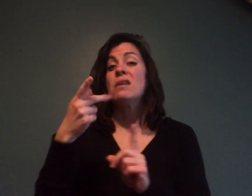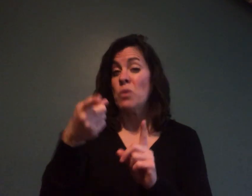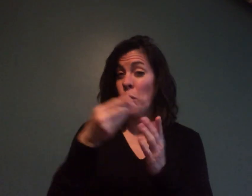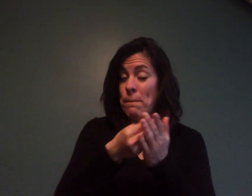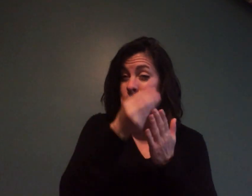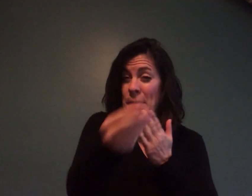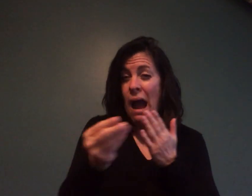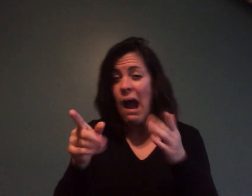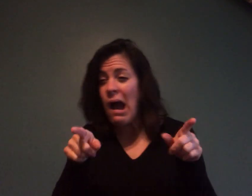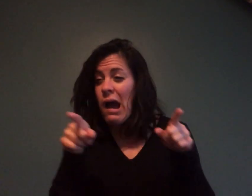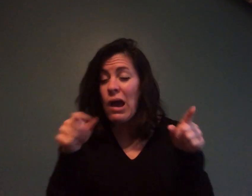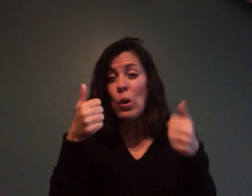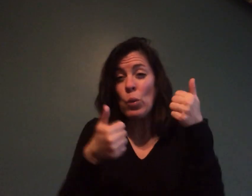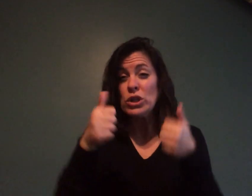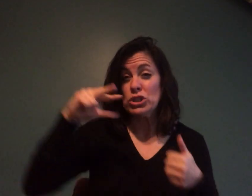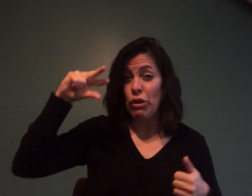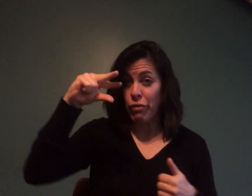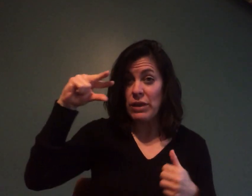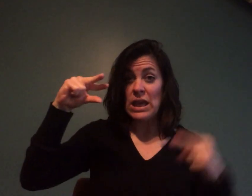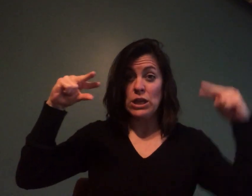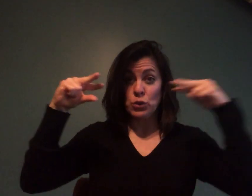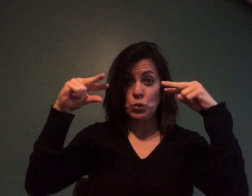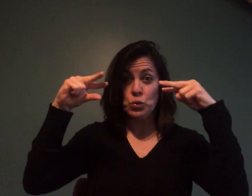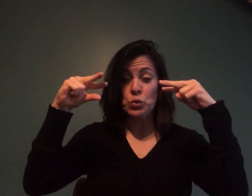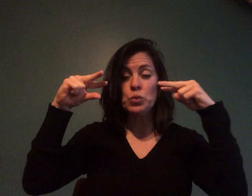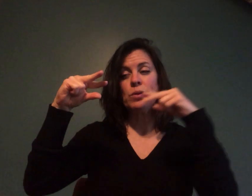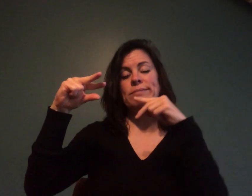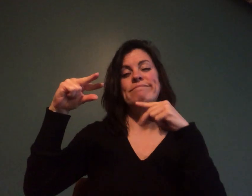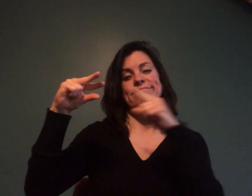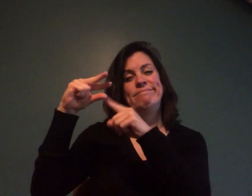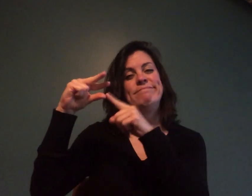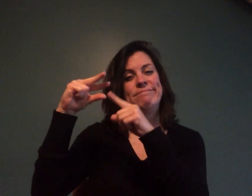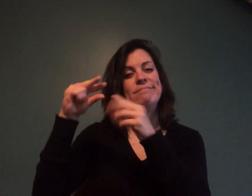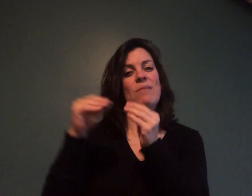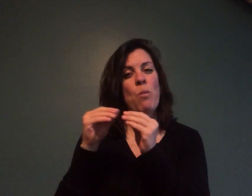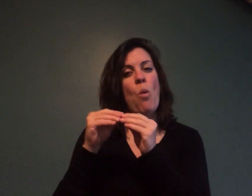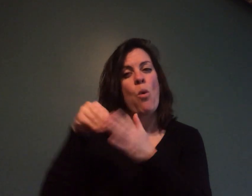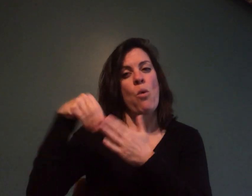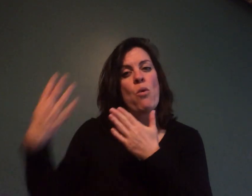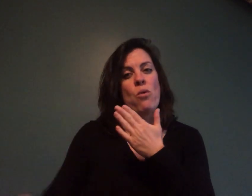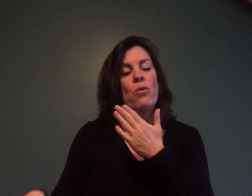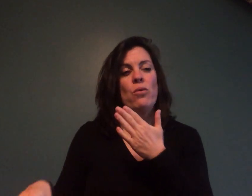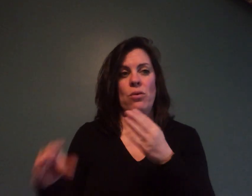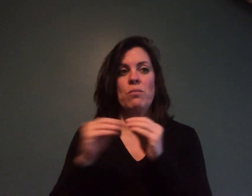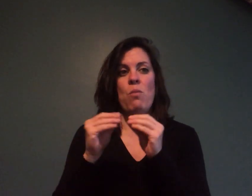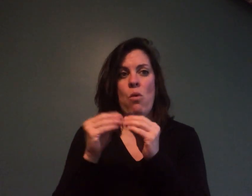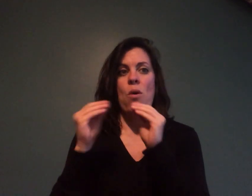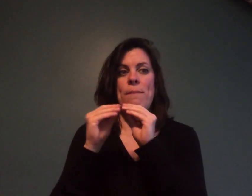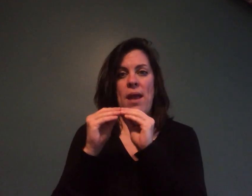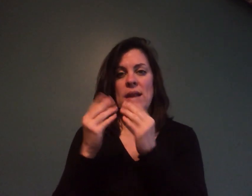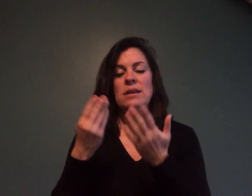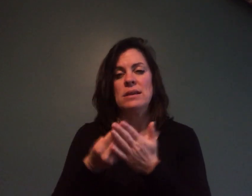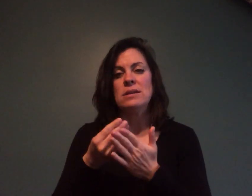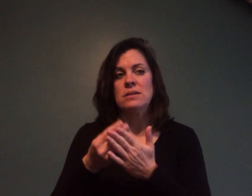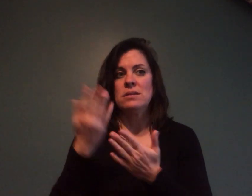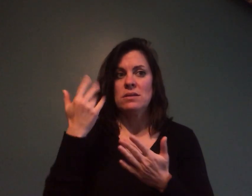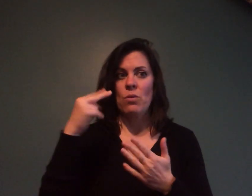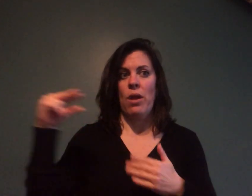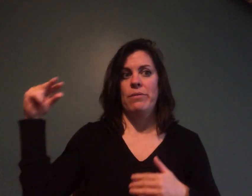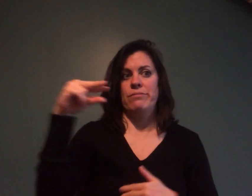using these other procedures to insulate it, all right, is actually saving money. Actually, it gives them more profit, but it